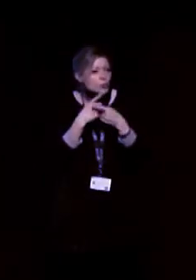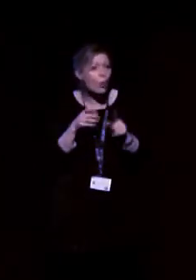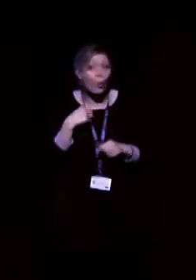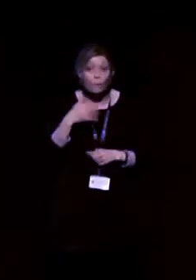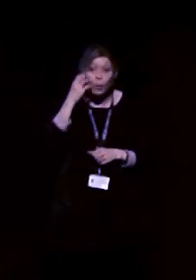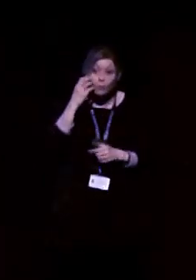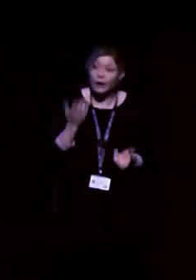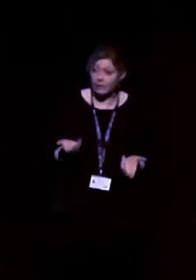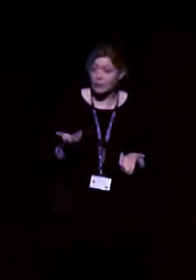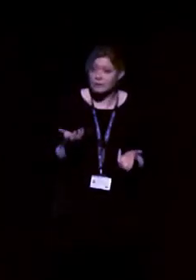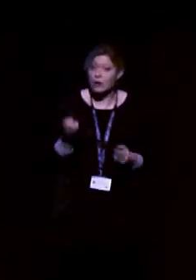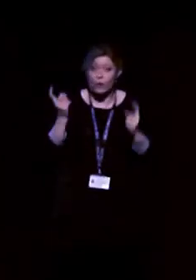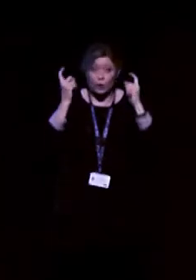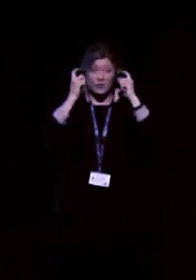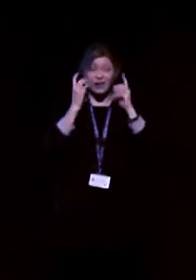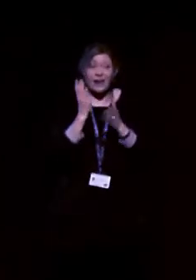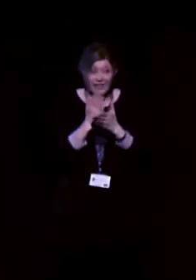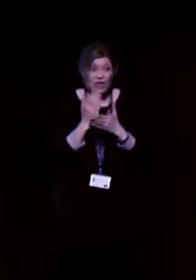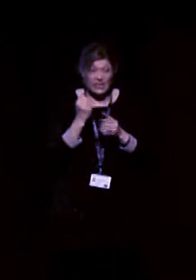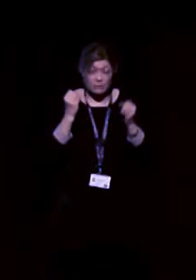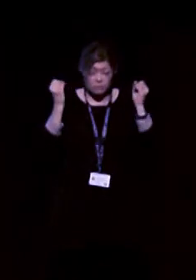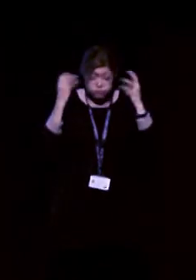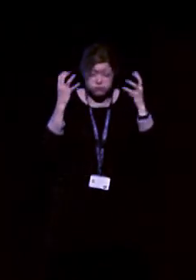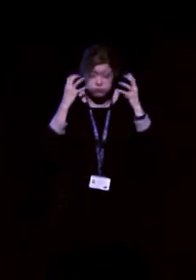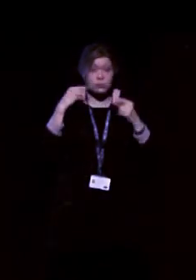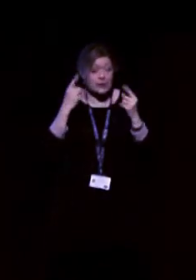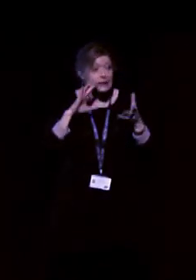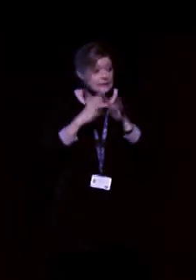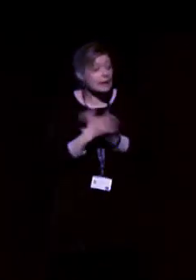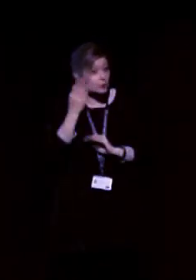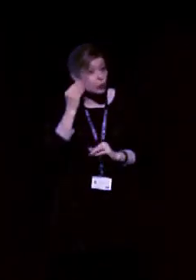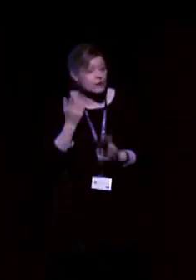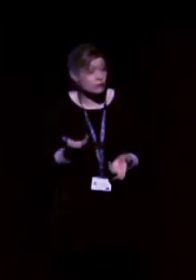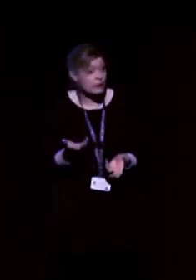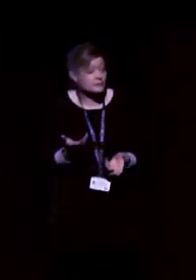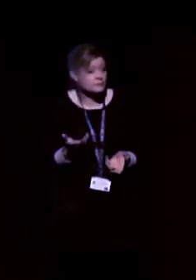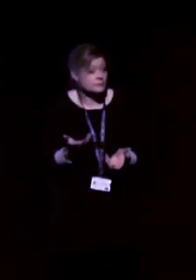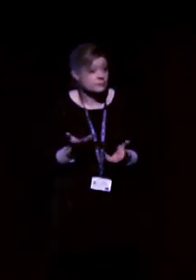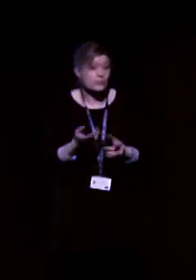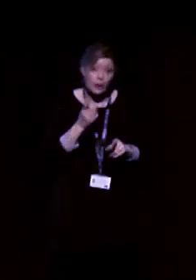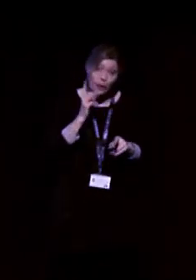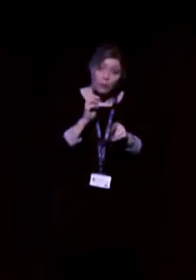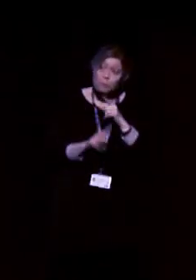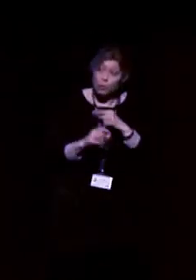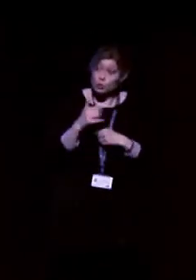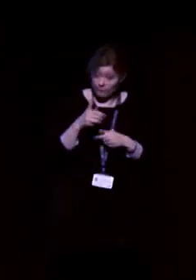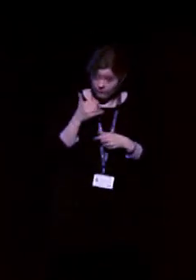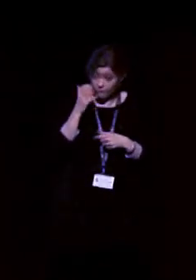phones, those enhance the noise and can damage hearing. Now quite a lot of the phone systems are fixed with a